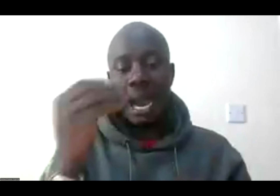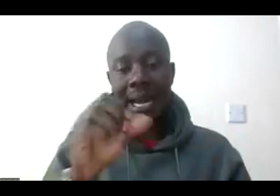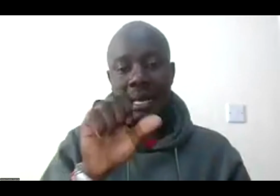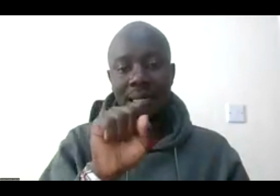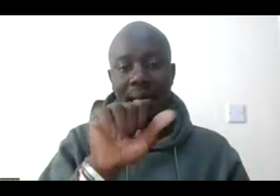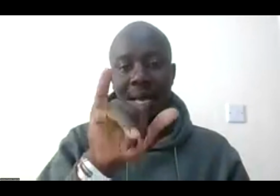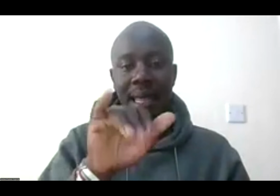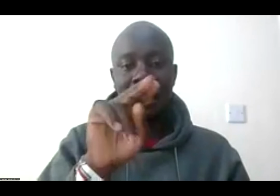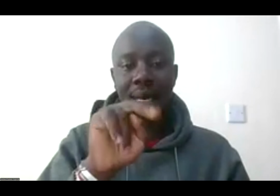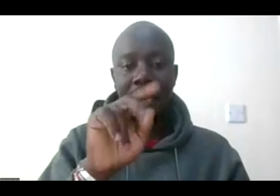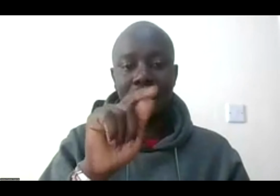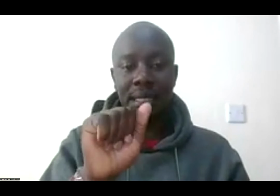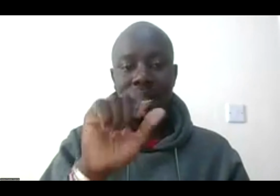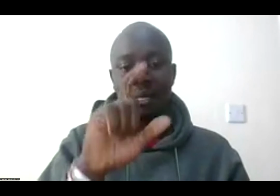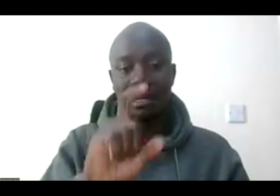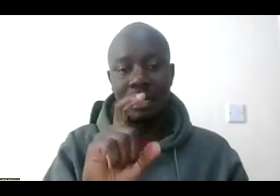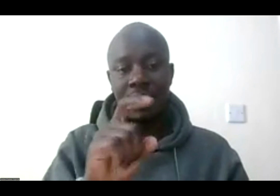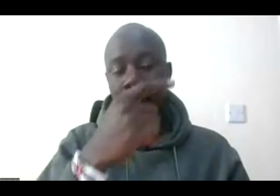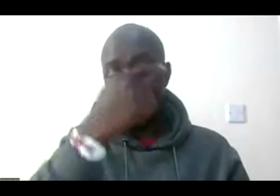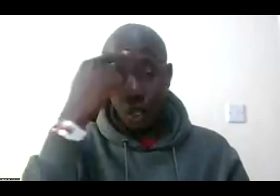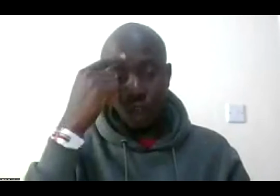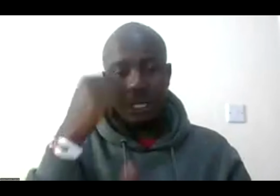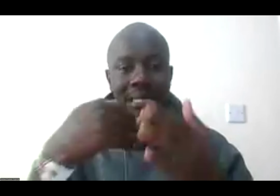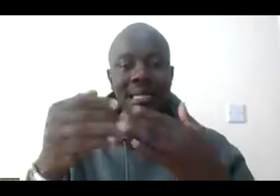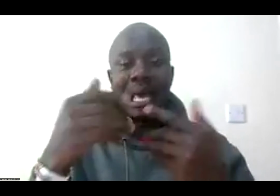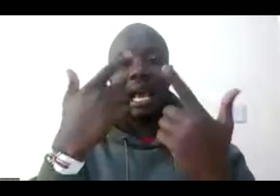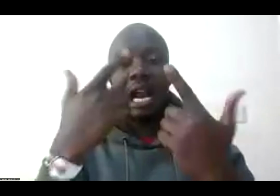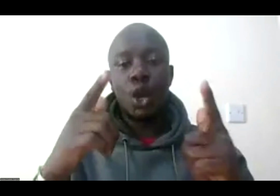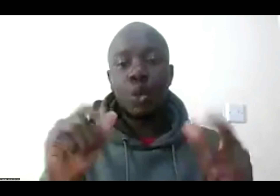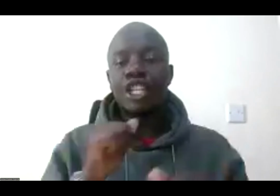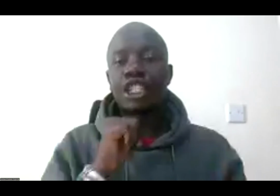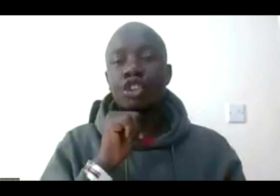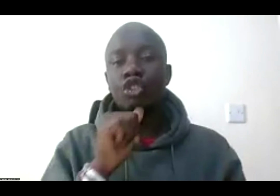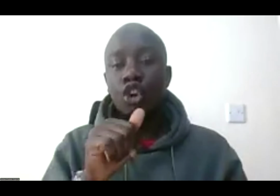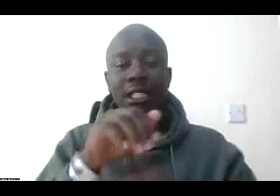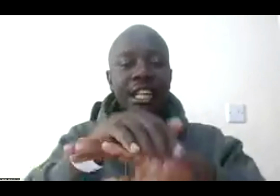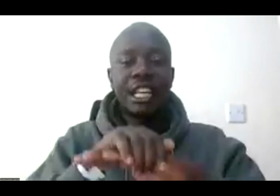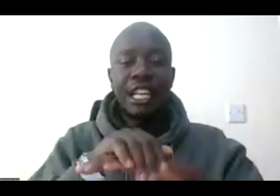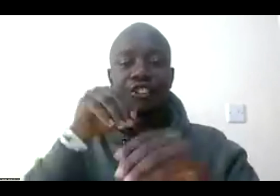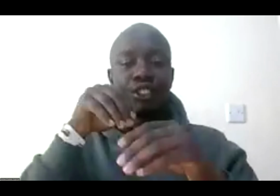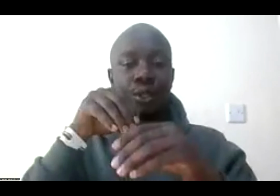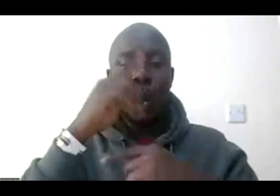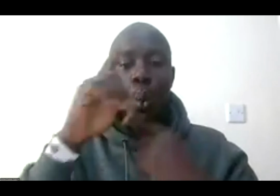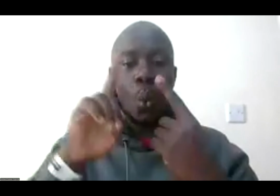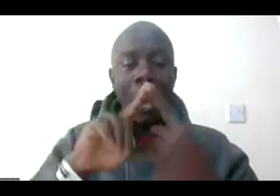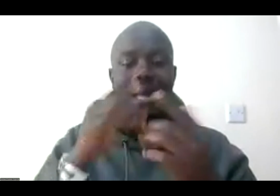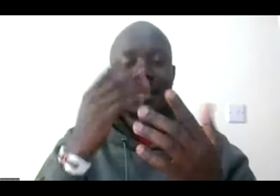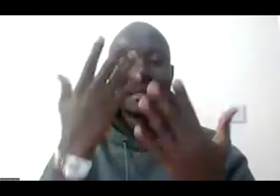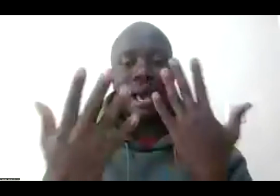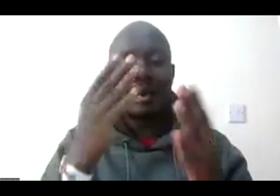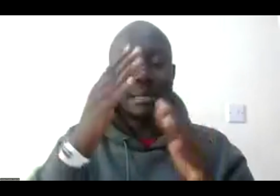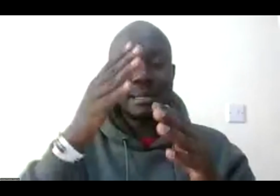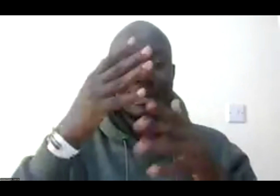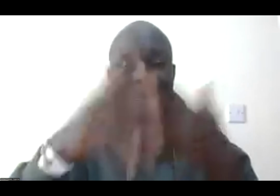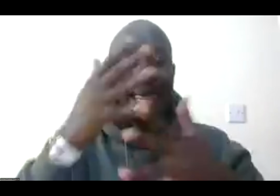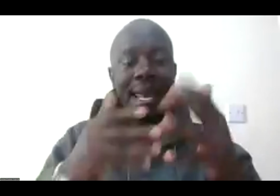information in sign language, considering sign language grammar, syntax, because as you know, sign language is not like